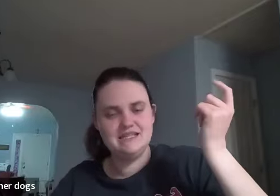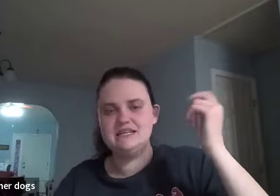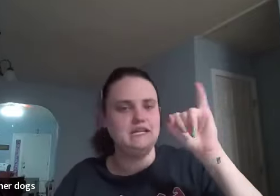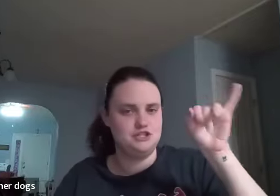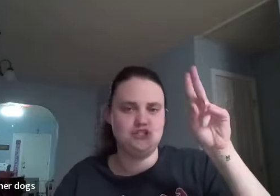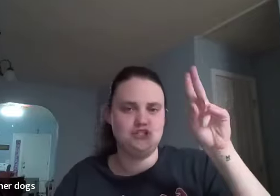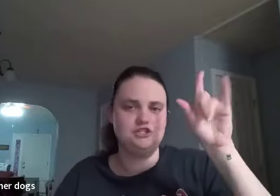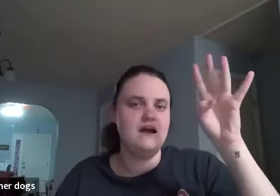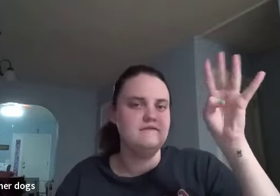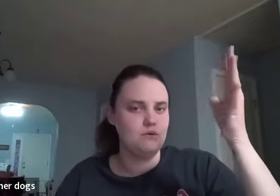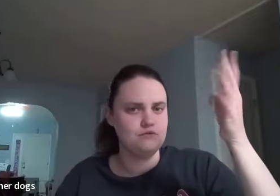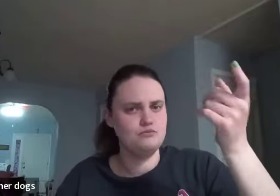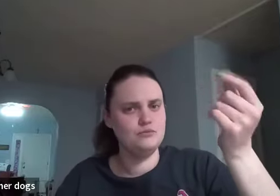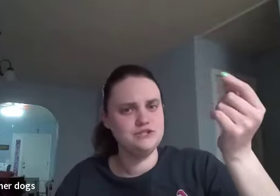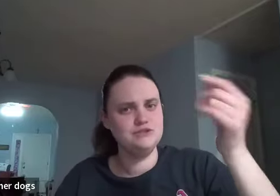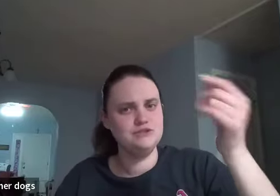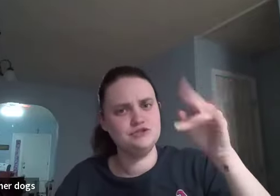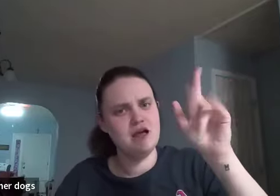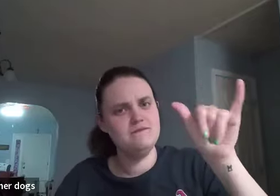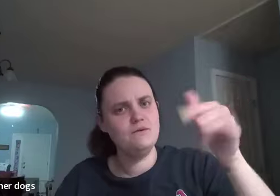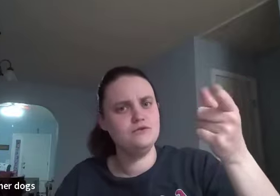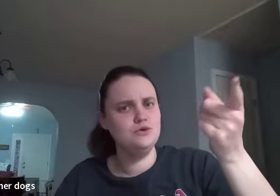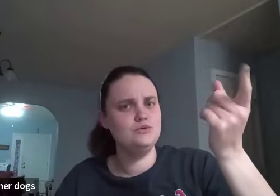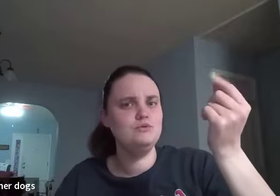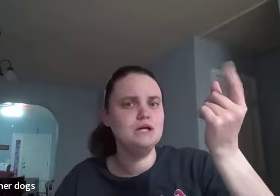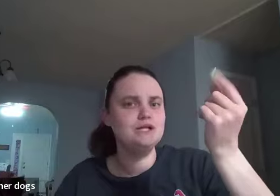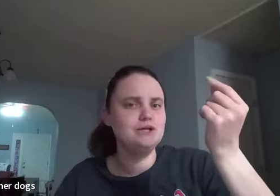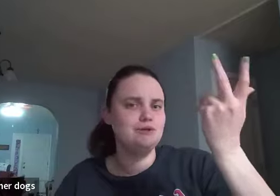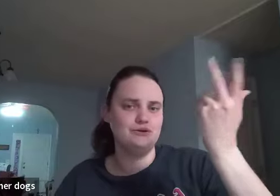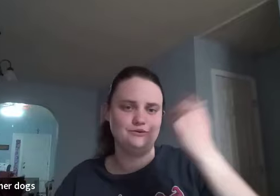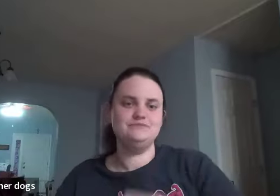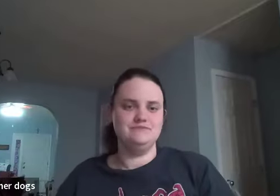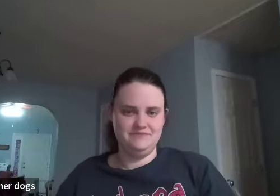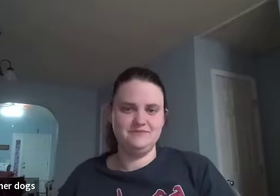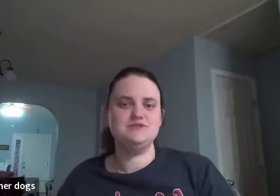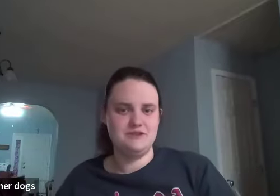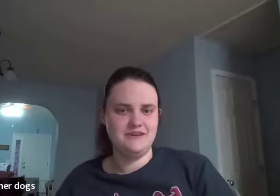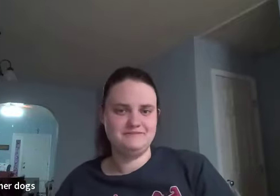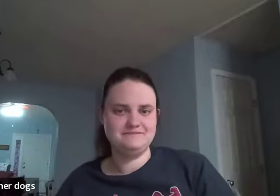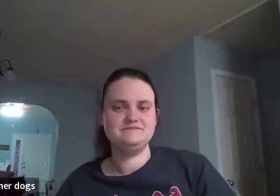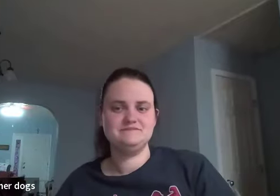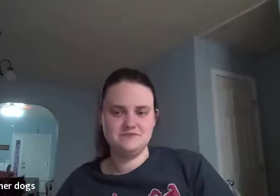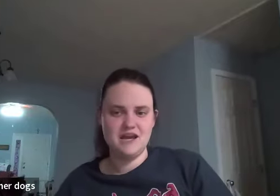schmanciness. It's just July 4th. What do? So July 4th, you what do? Sort of thing.